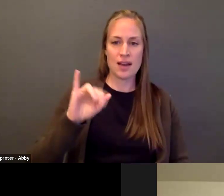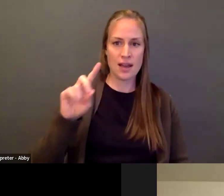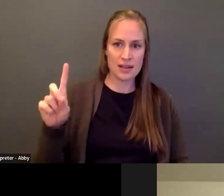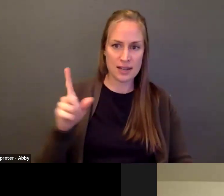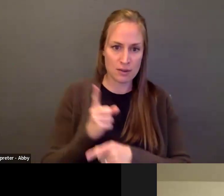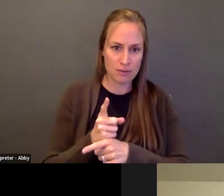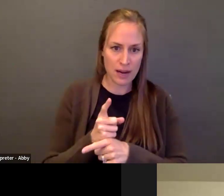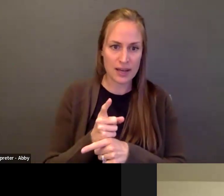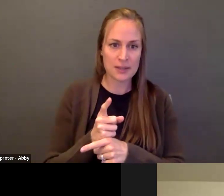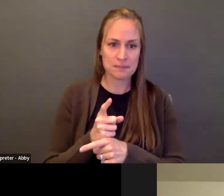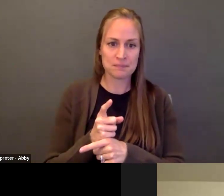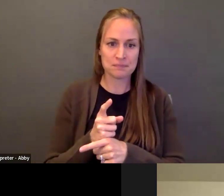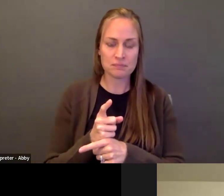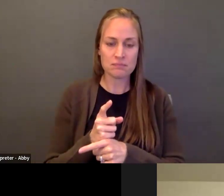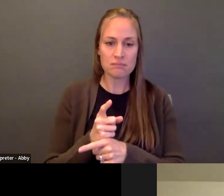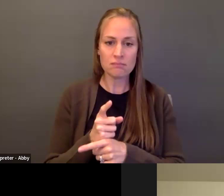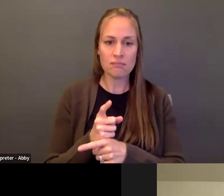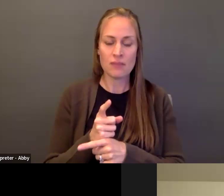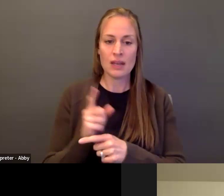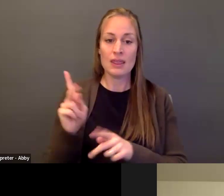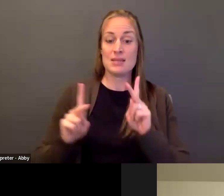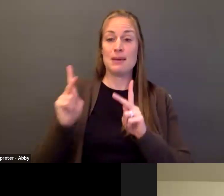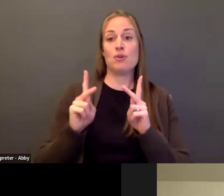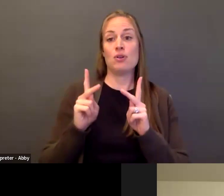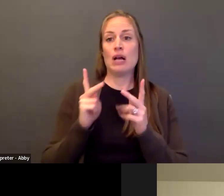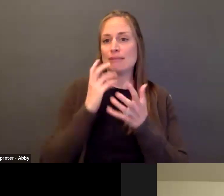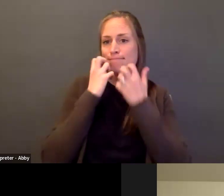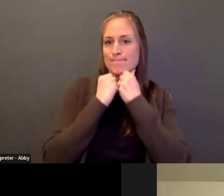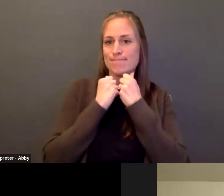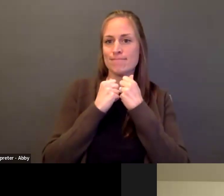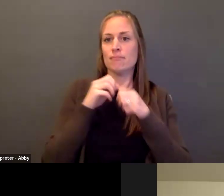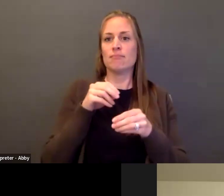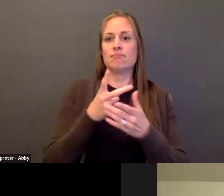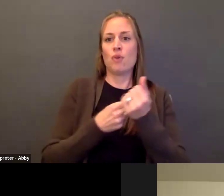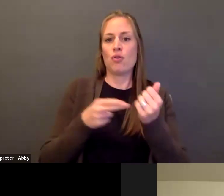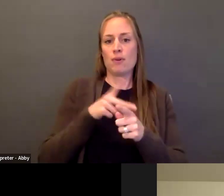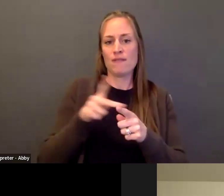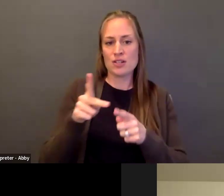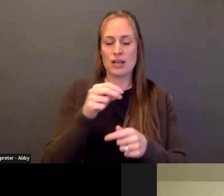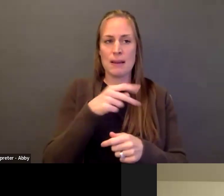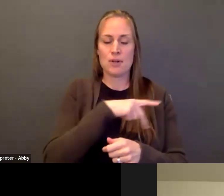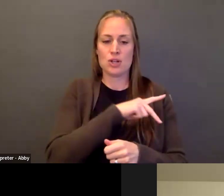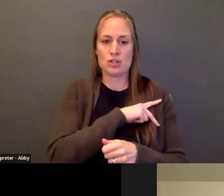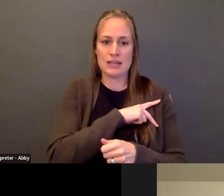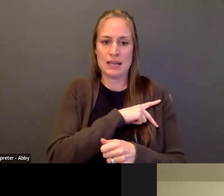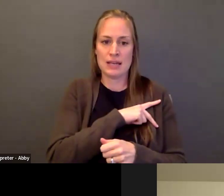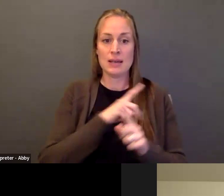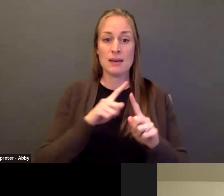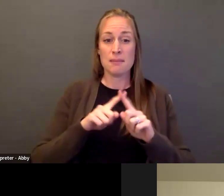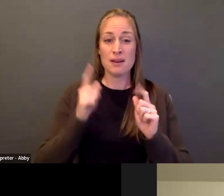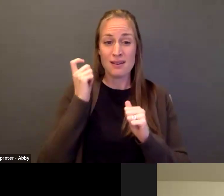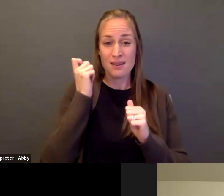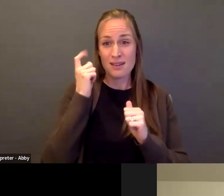dear to my heart professionally and personally, but also I really need to make that distinction that they are systematically excluded. Services exist,